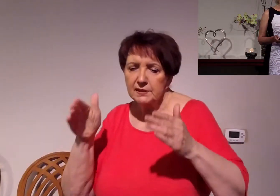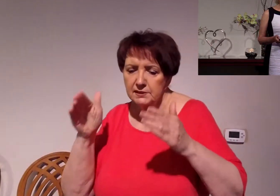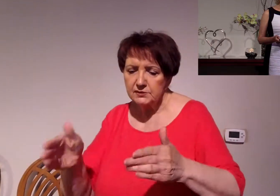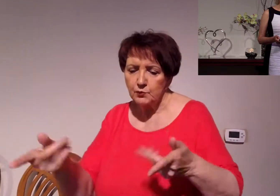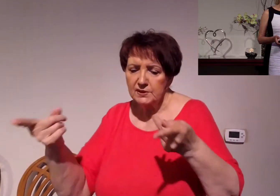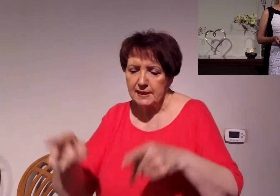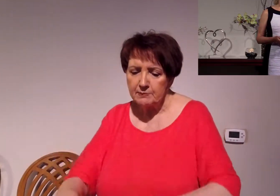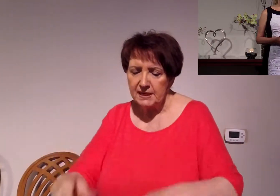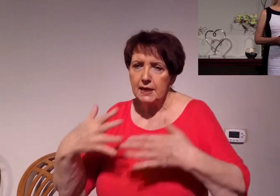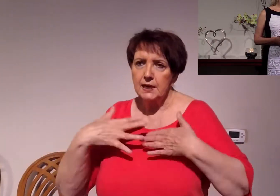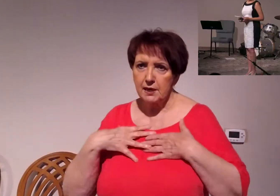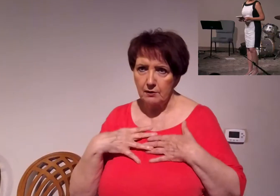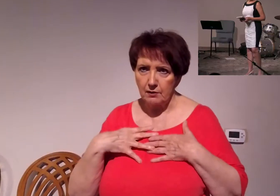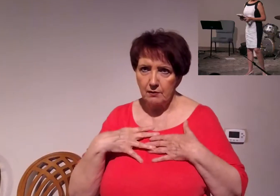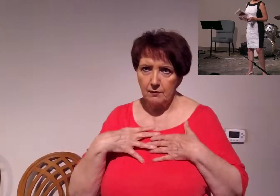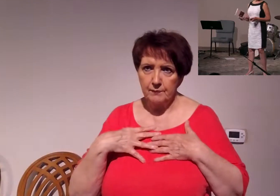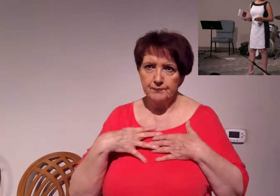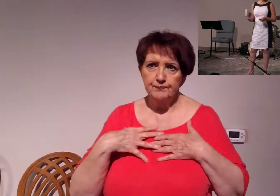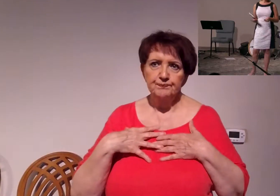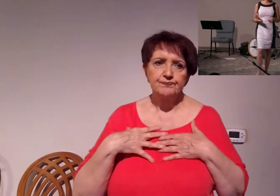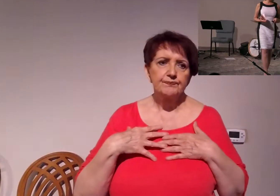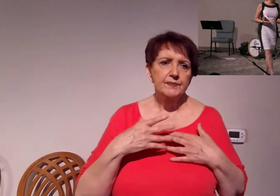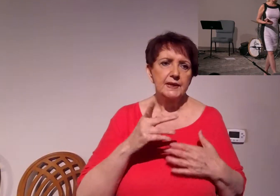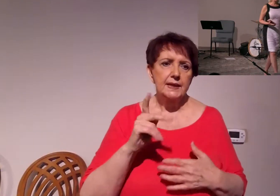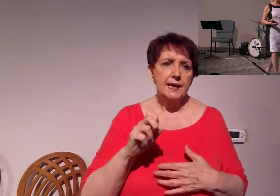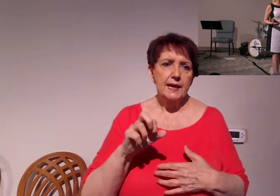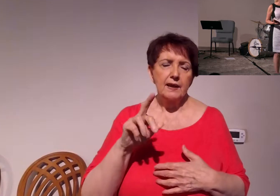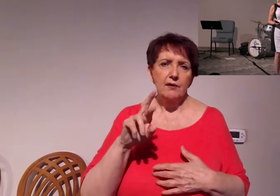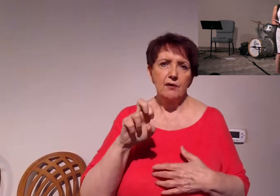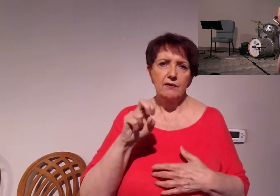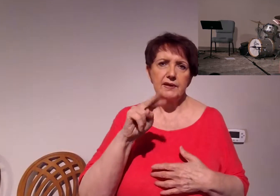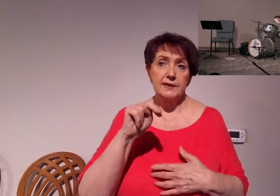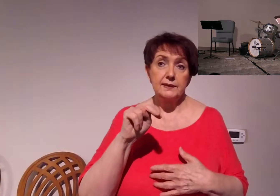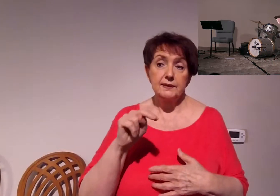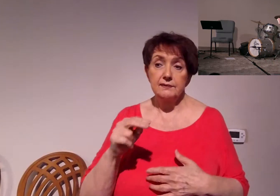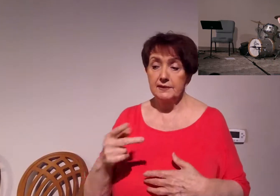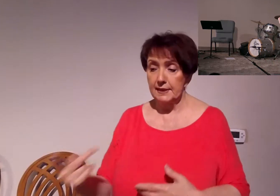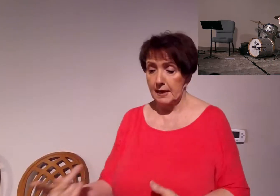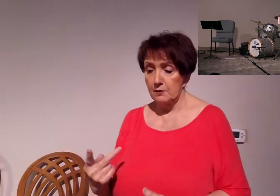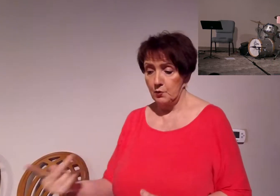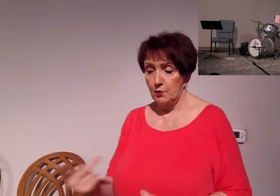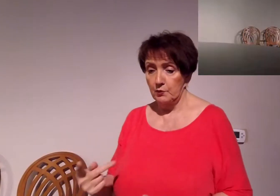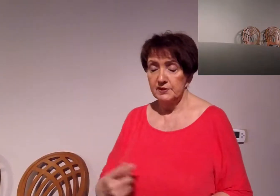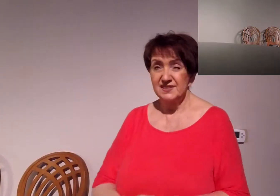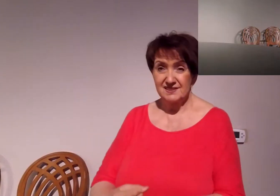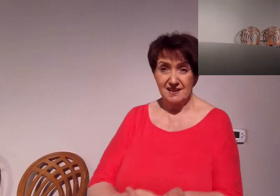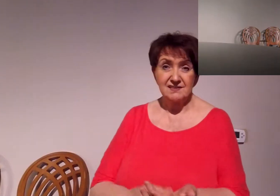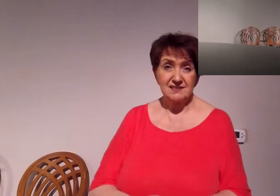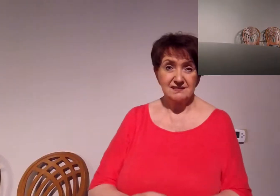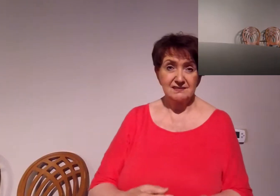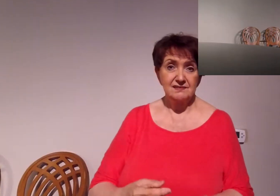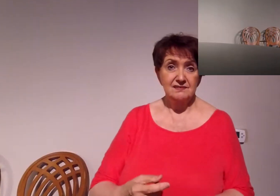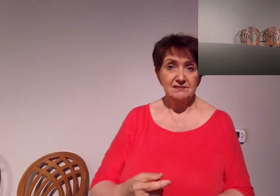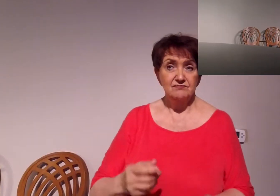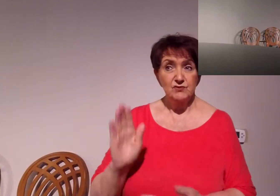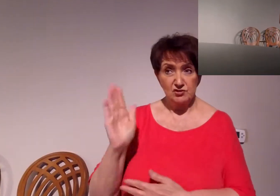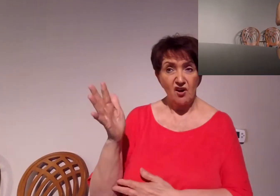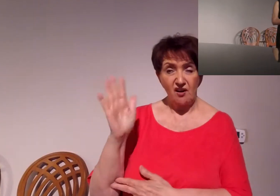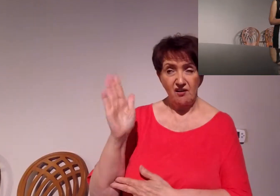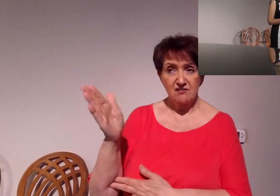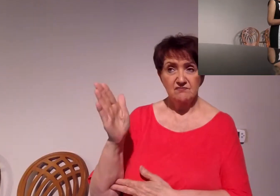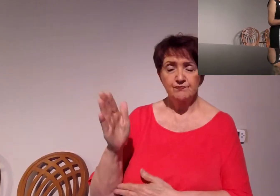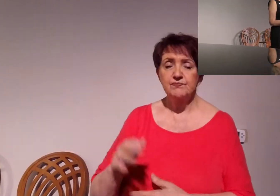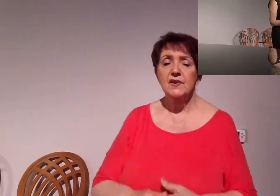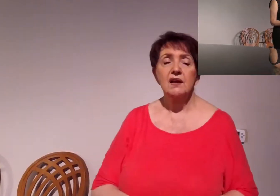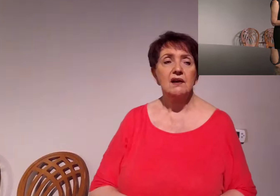here. Now, as Karen and I were talking about this talk, and I was preparing it, I decided that I was simply going to